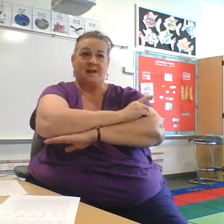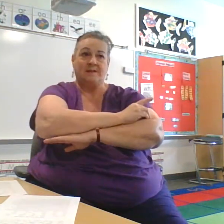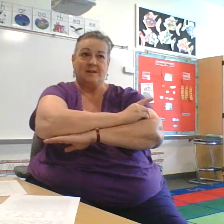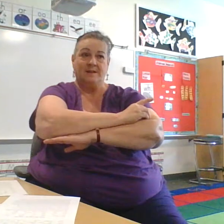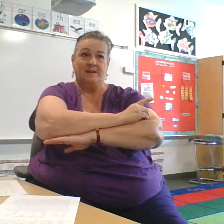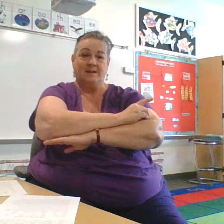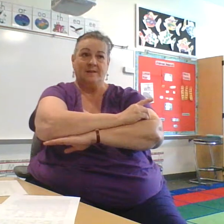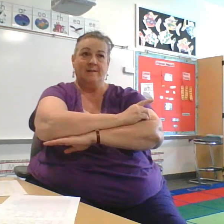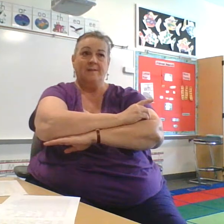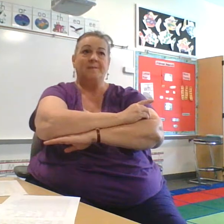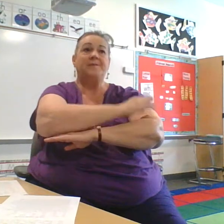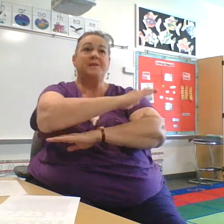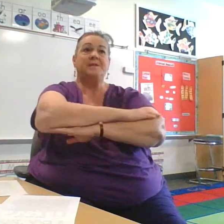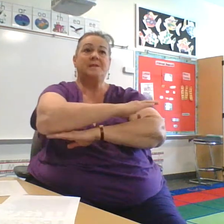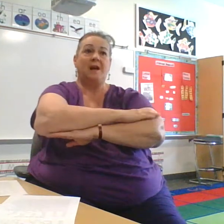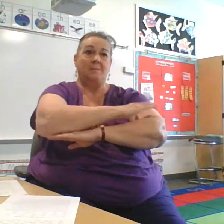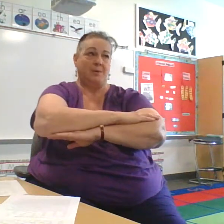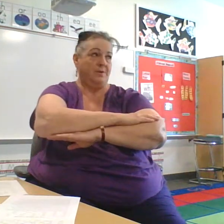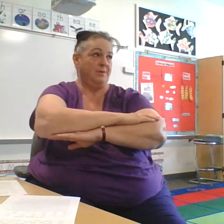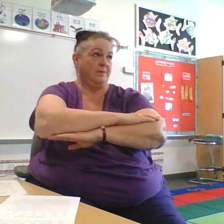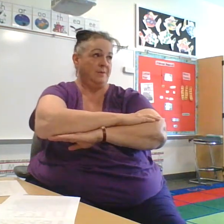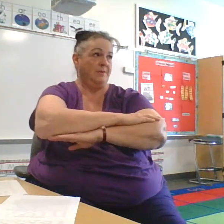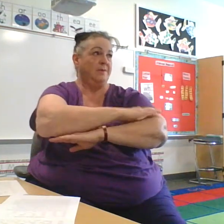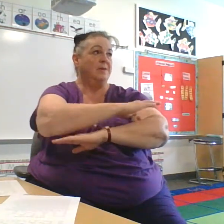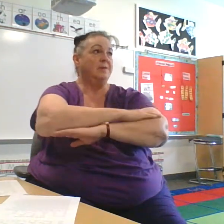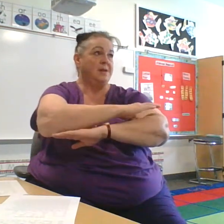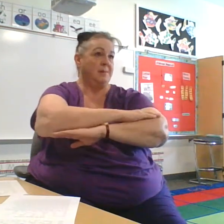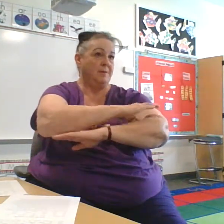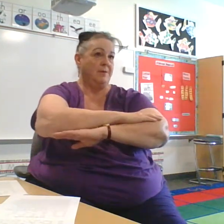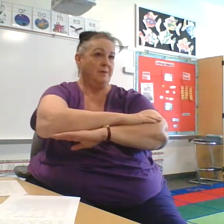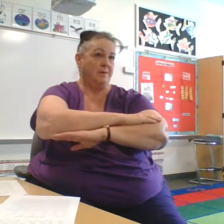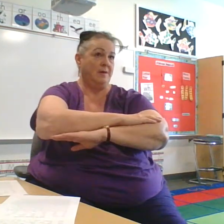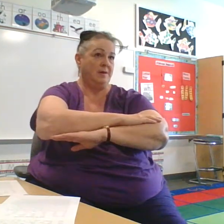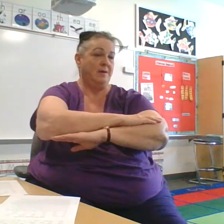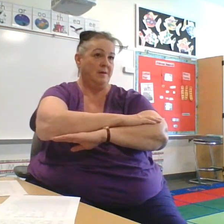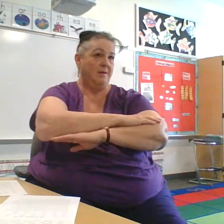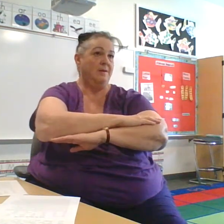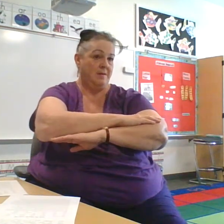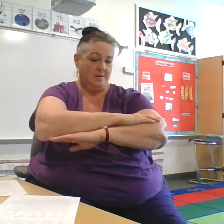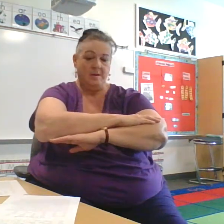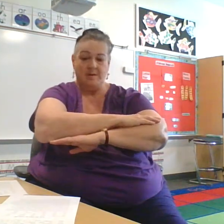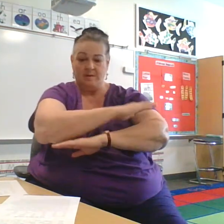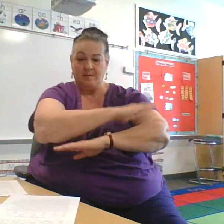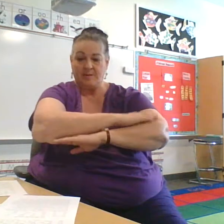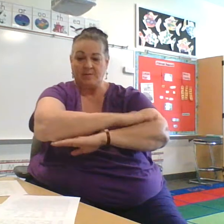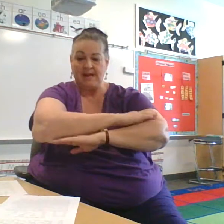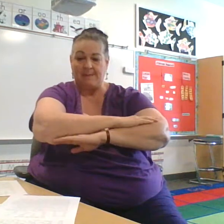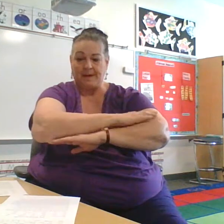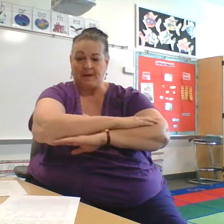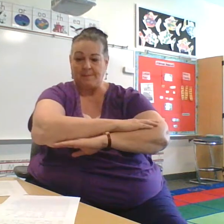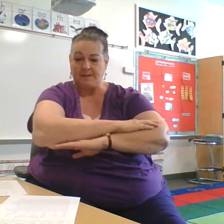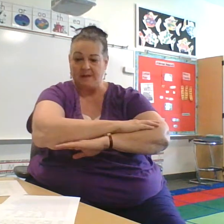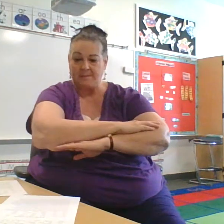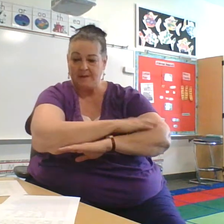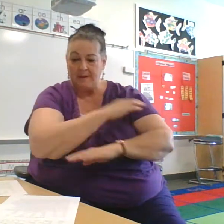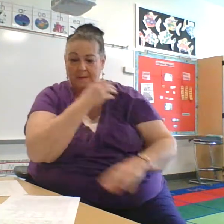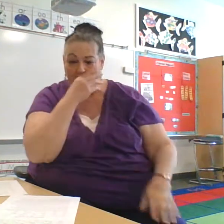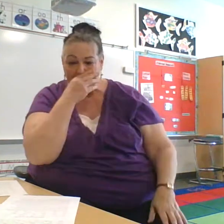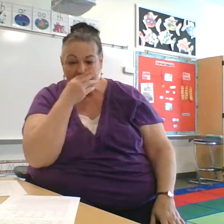desk, this is table. Day. Table. Table. So tap it a couple times.